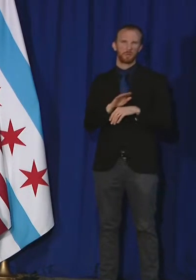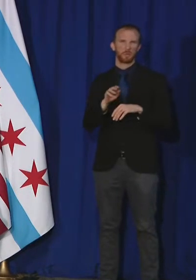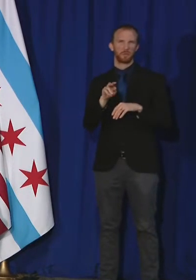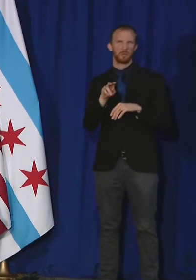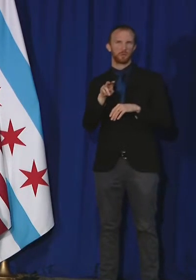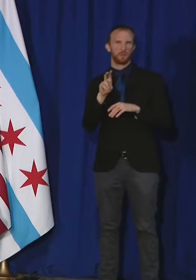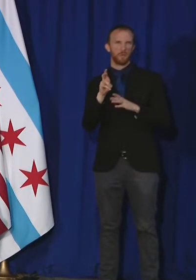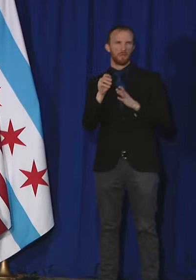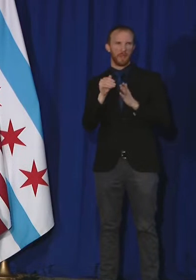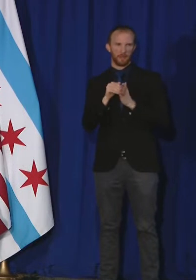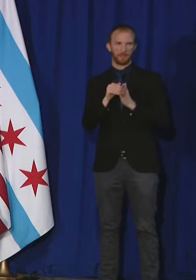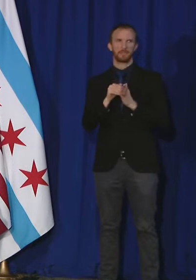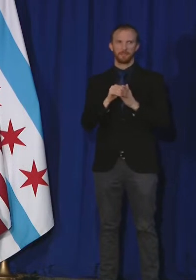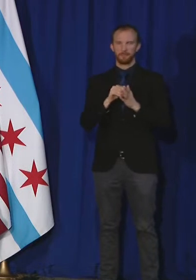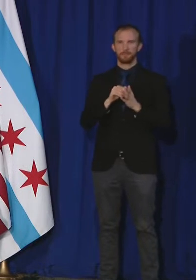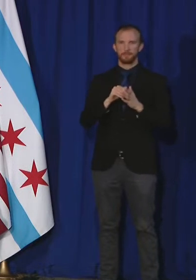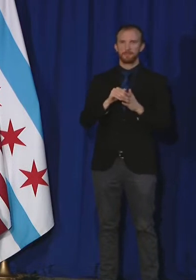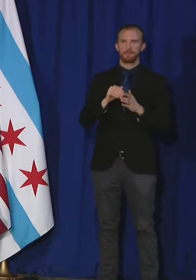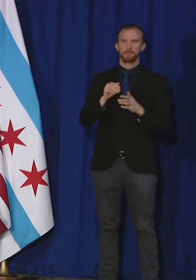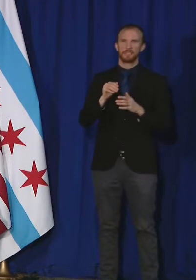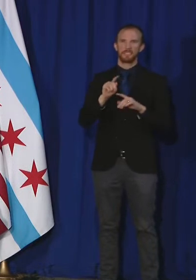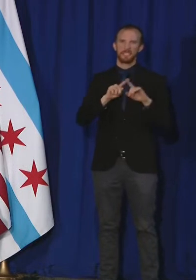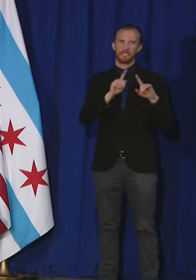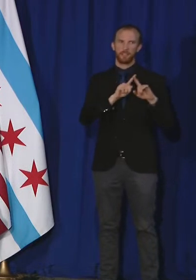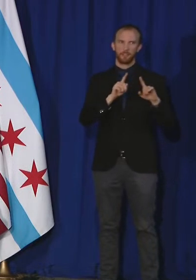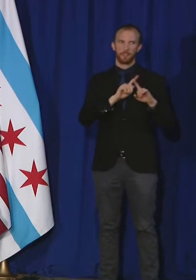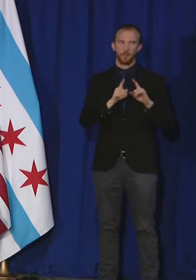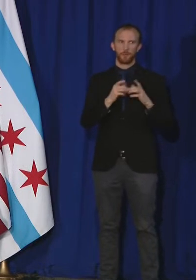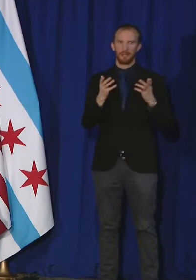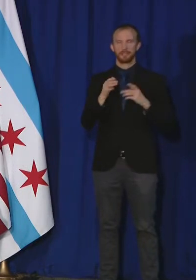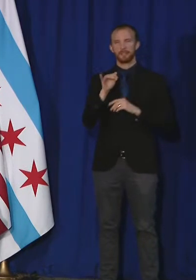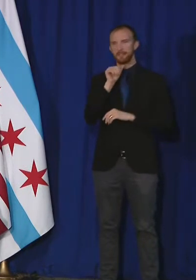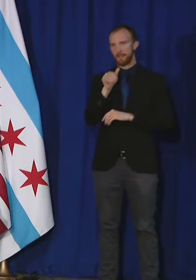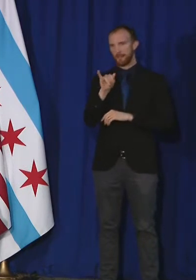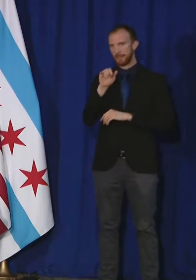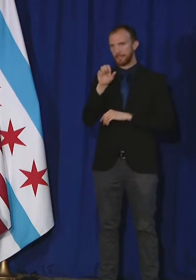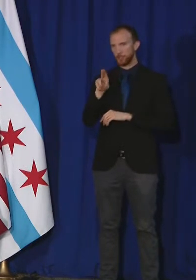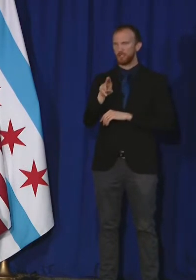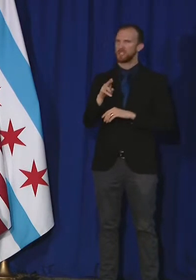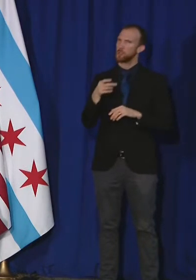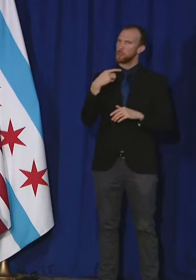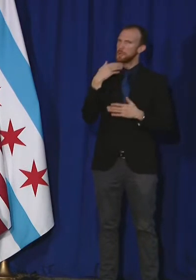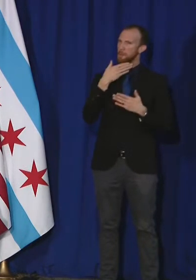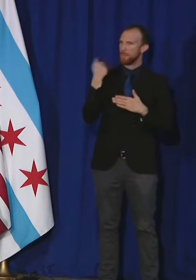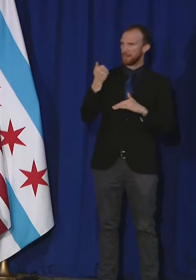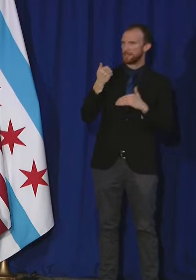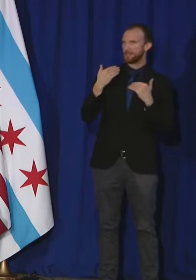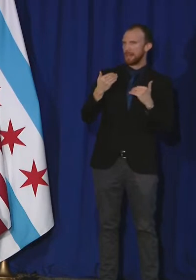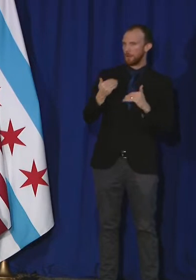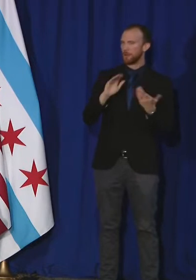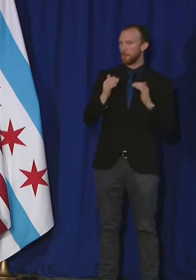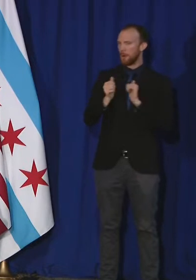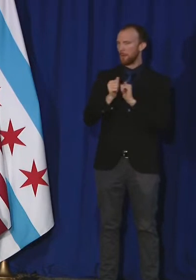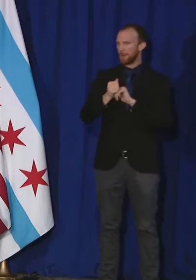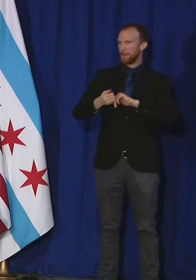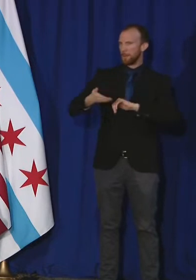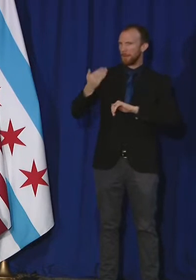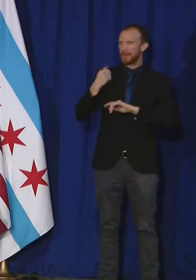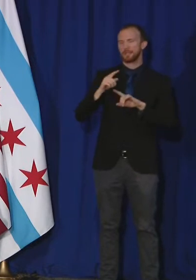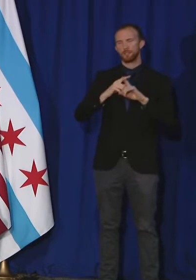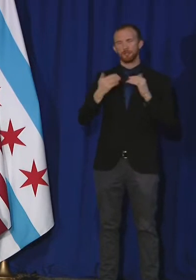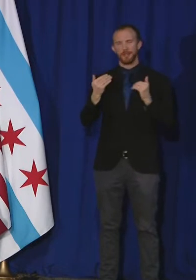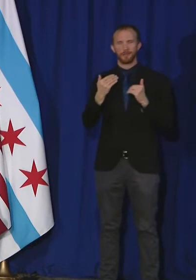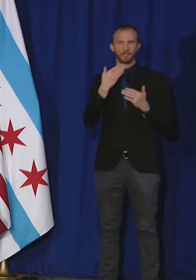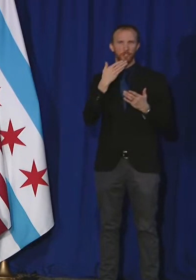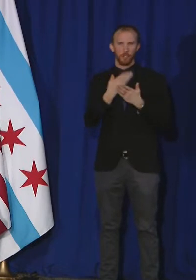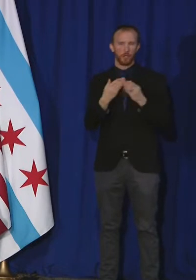So feeling good about the way things are looking right now related to more serious outcomes, heading in the right direction, but